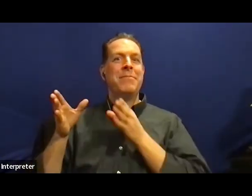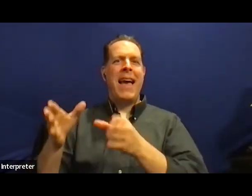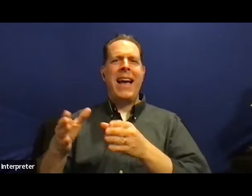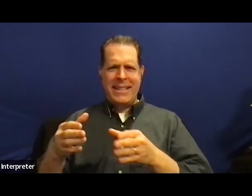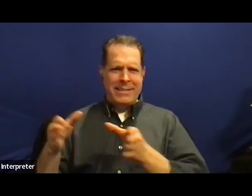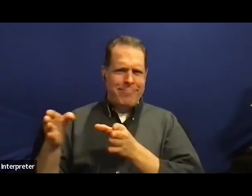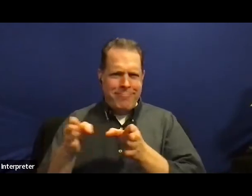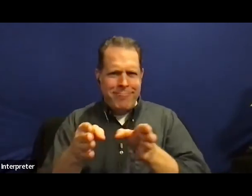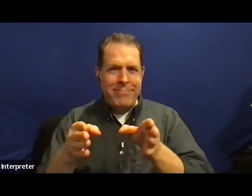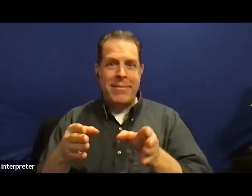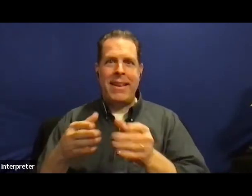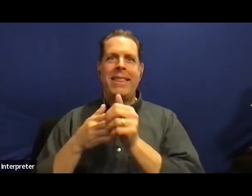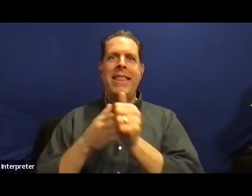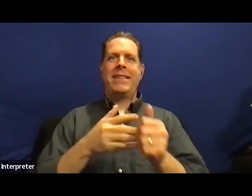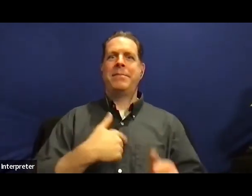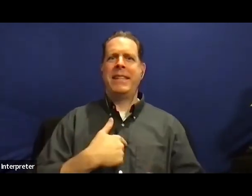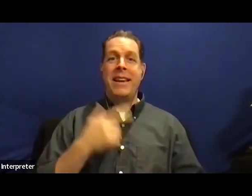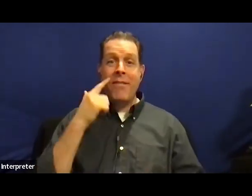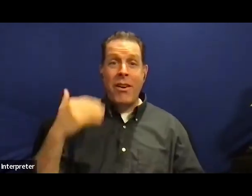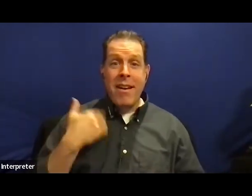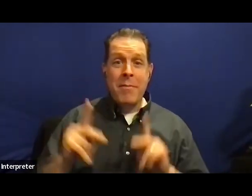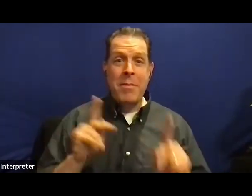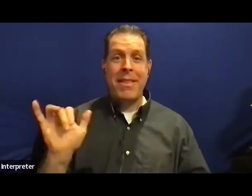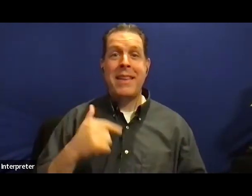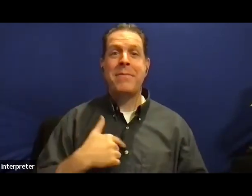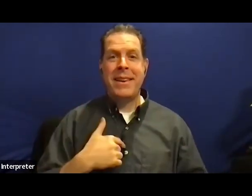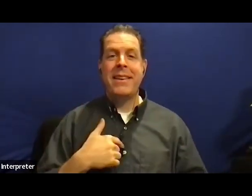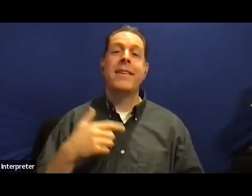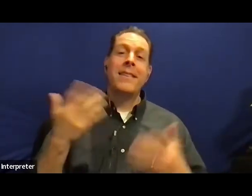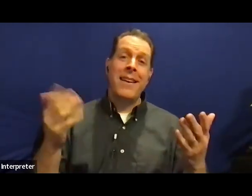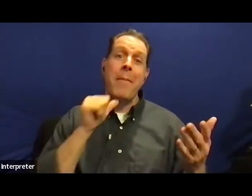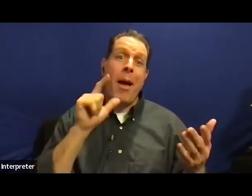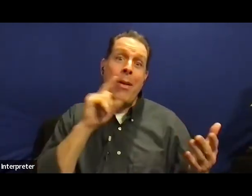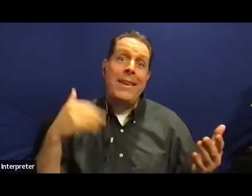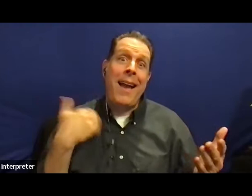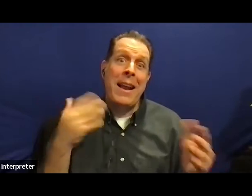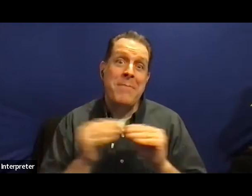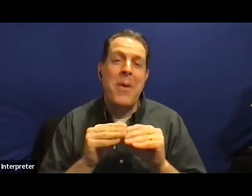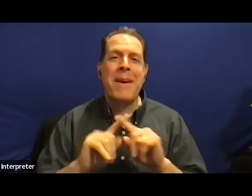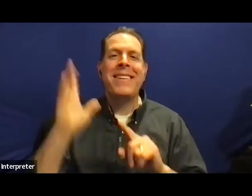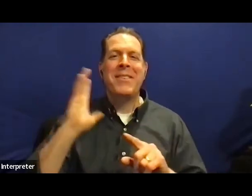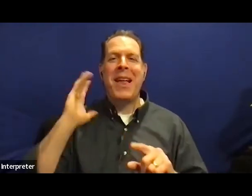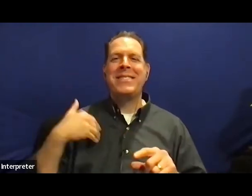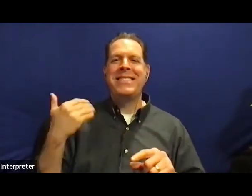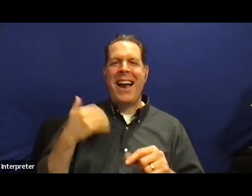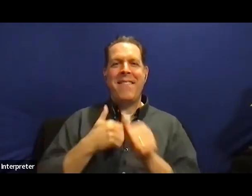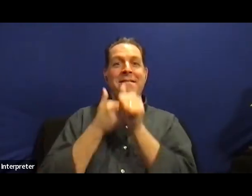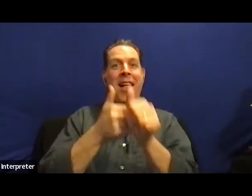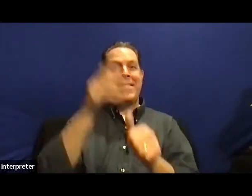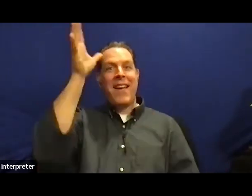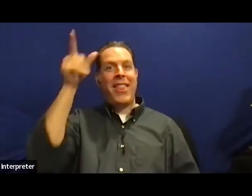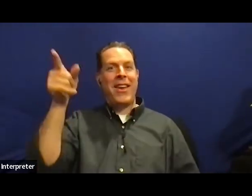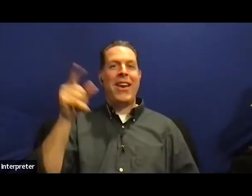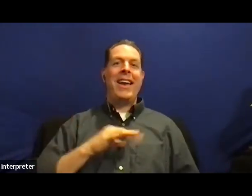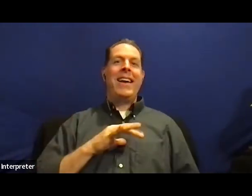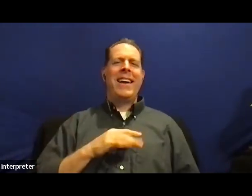blazed for young people like me. Although I'm probably not that young anymore, but when I was younger, he blazed it. But just